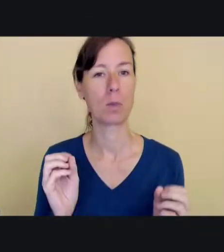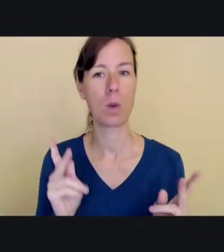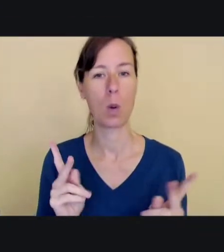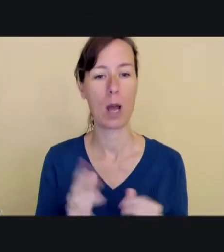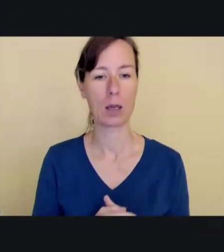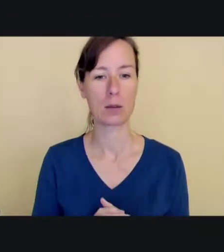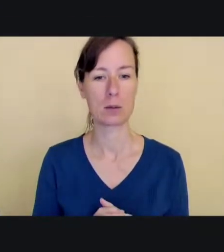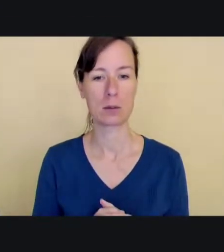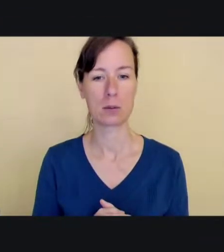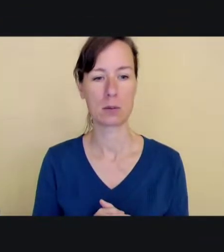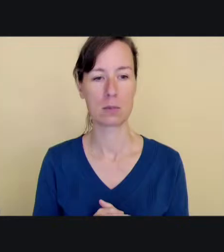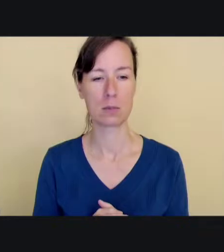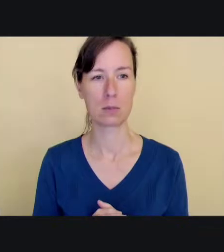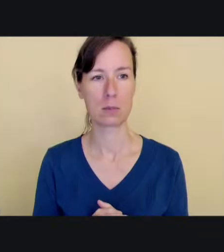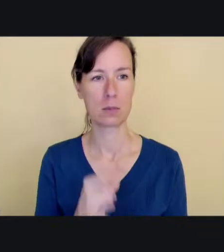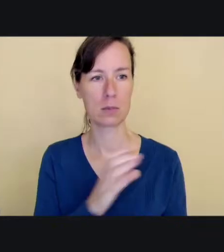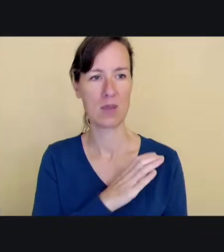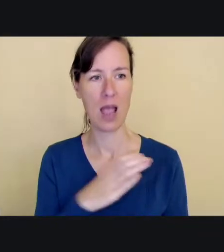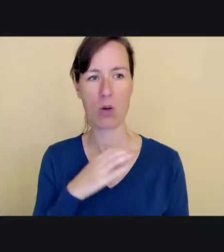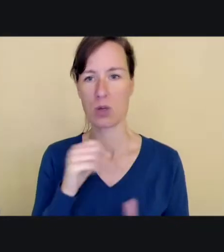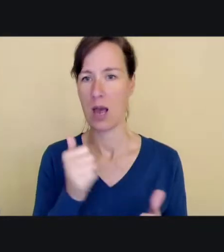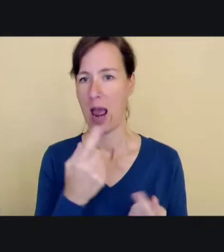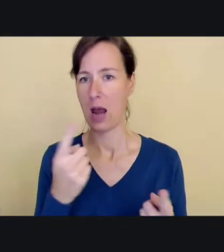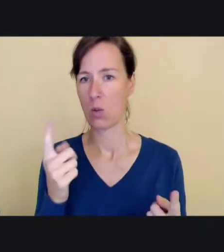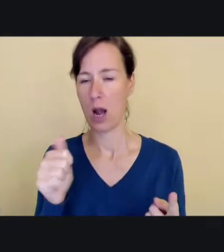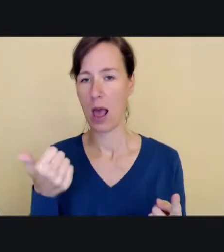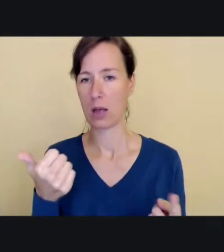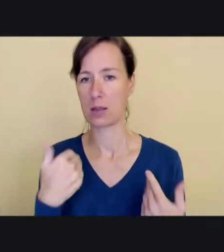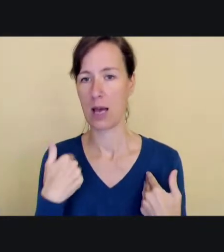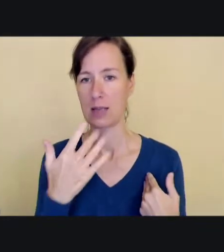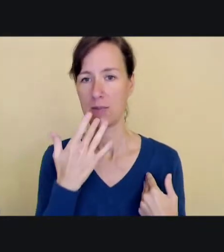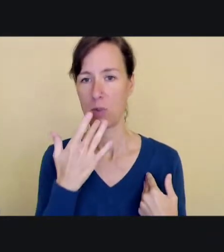Council, anybody else have a